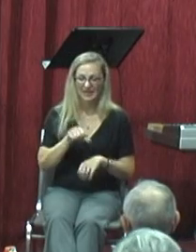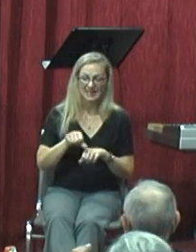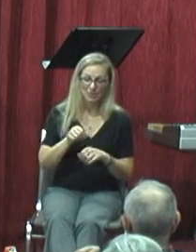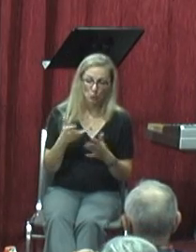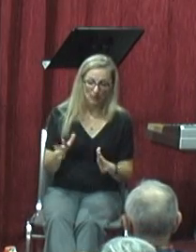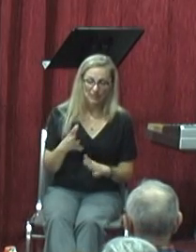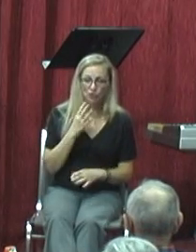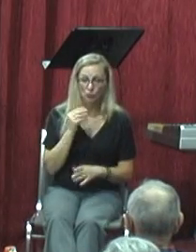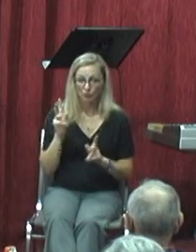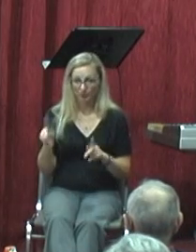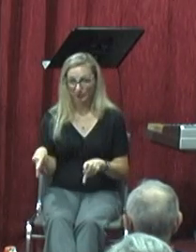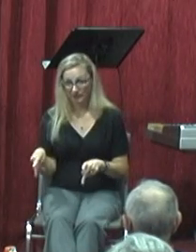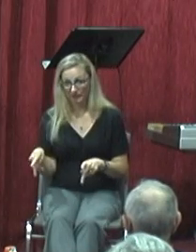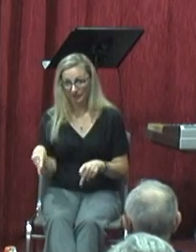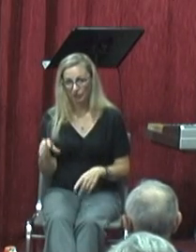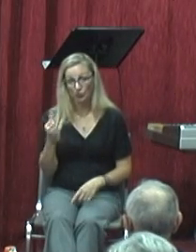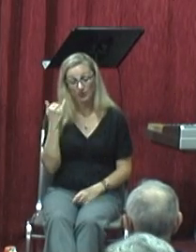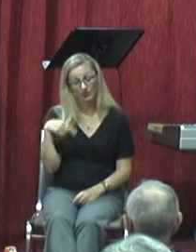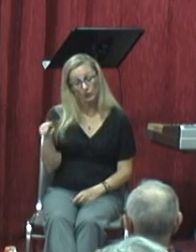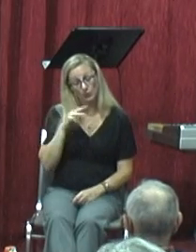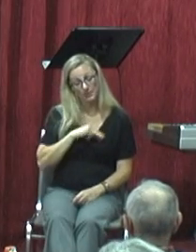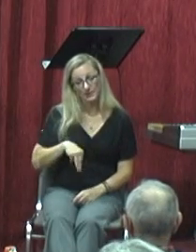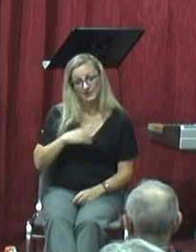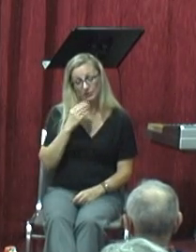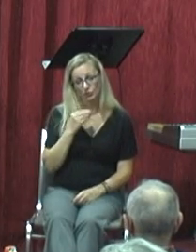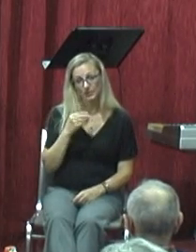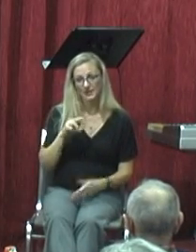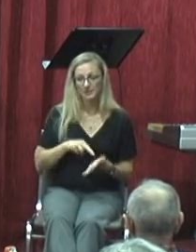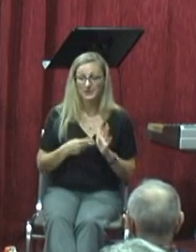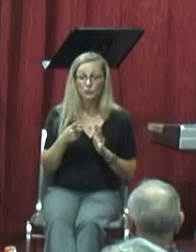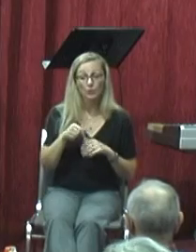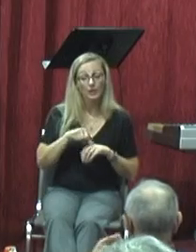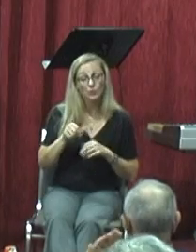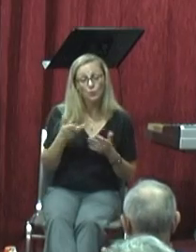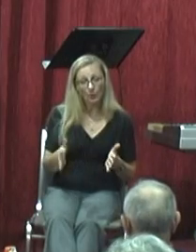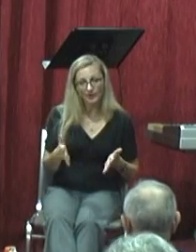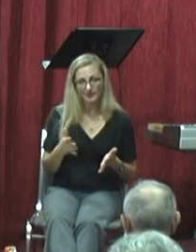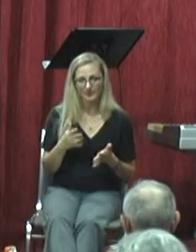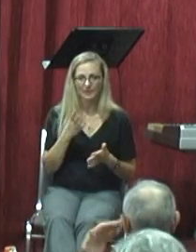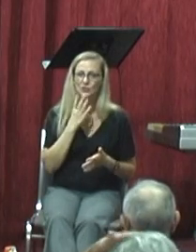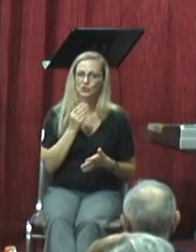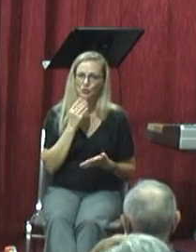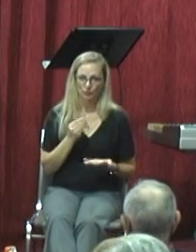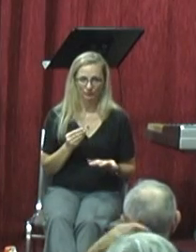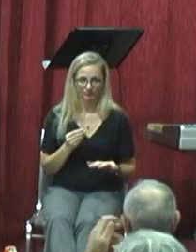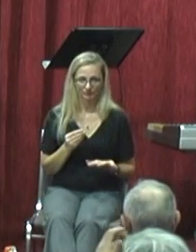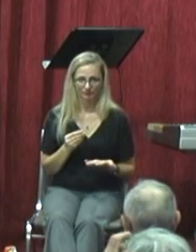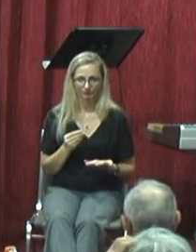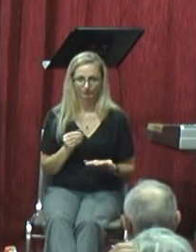person. So if you're a Messianic Jew, it means you're an anointed Jew.